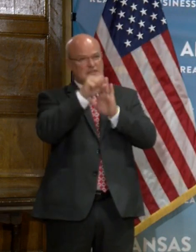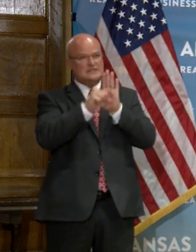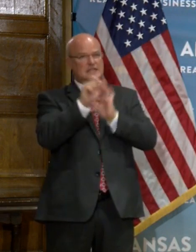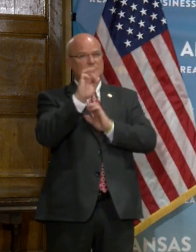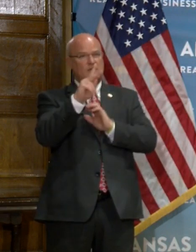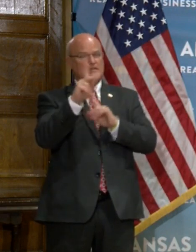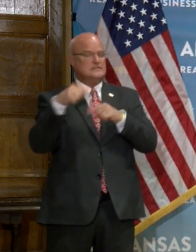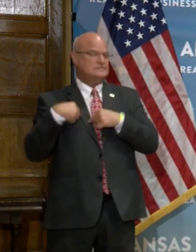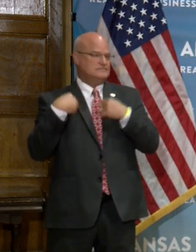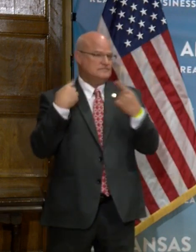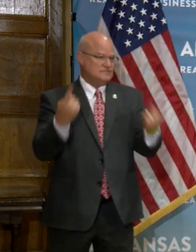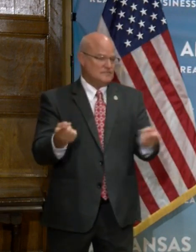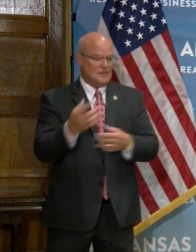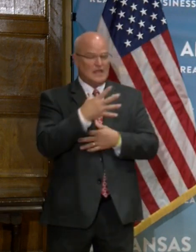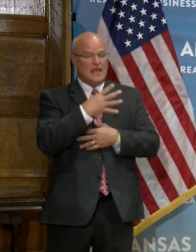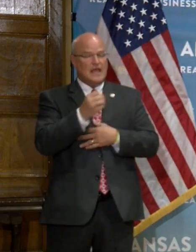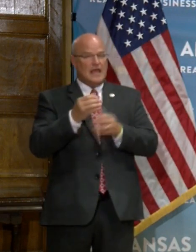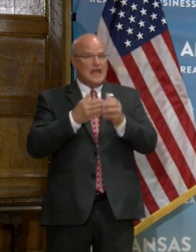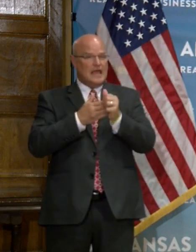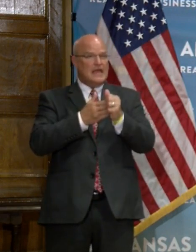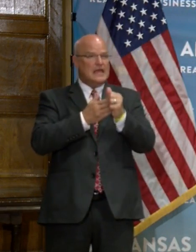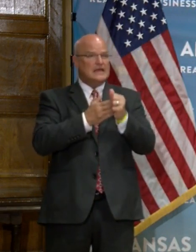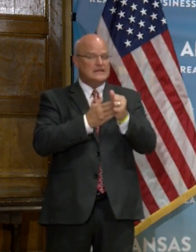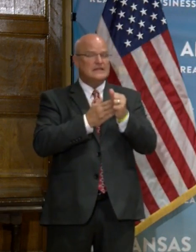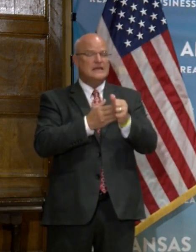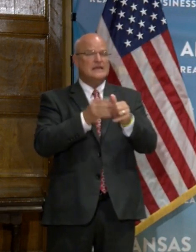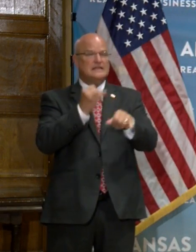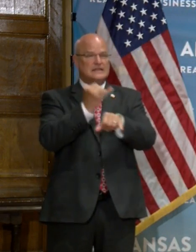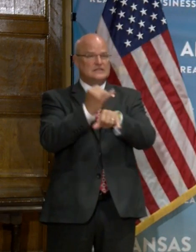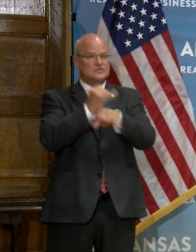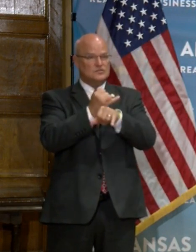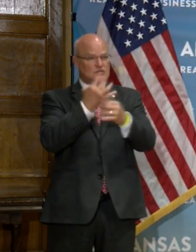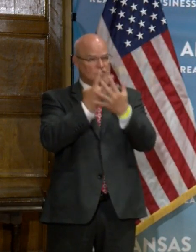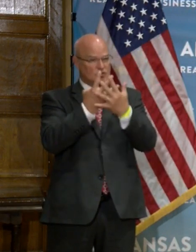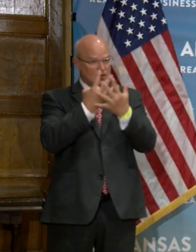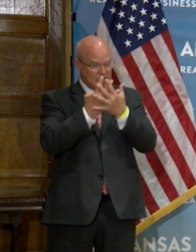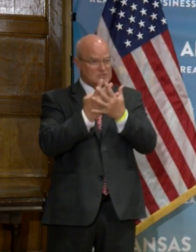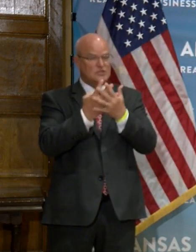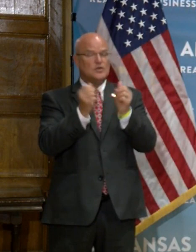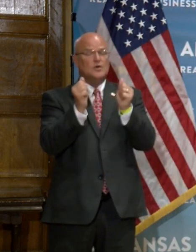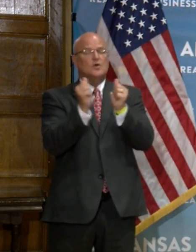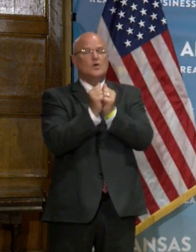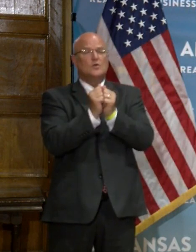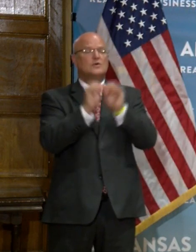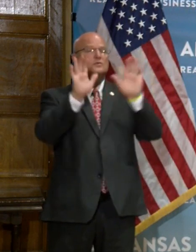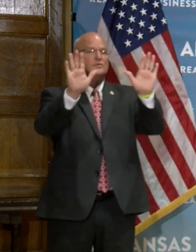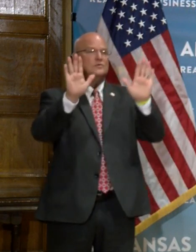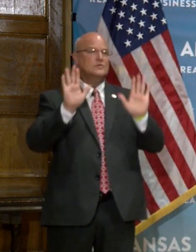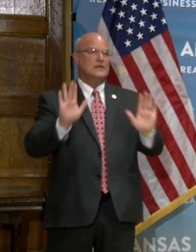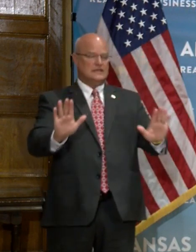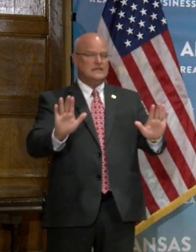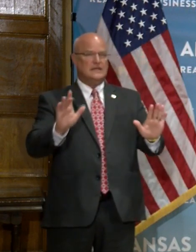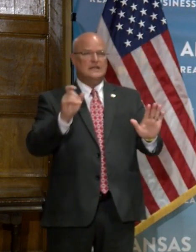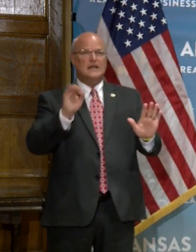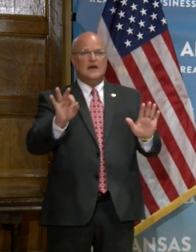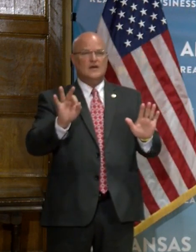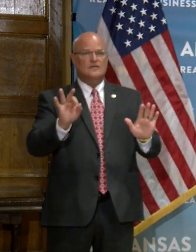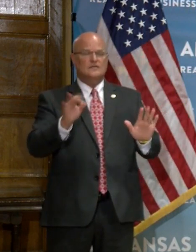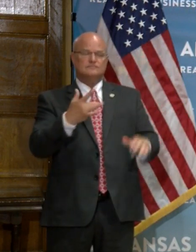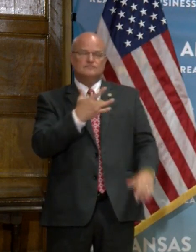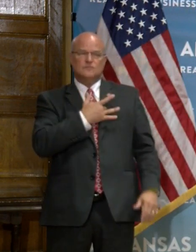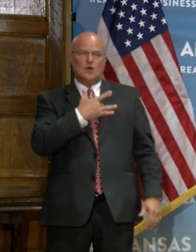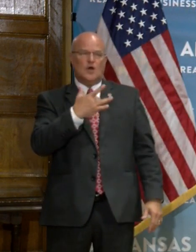And she's really led the institution of corrections with a great deal of